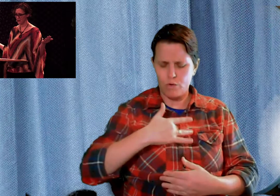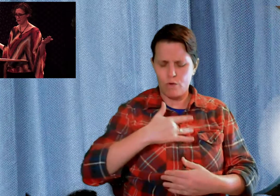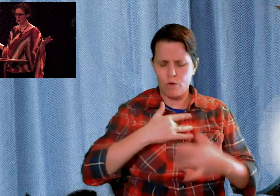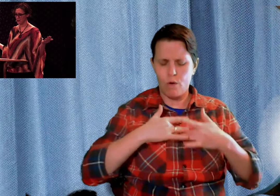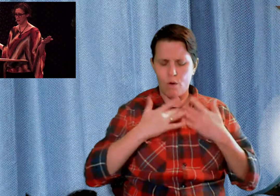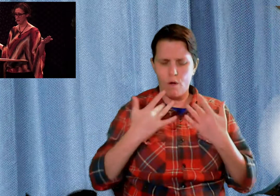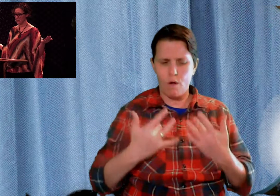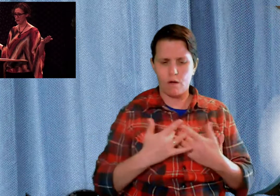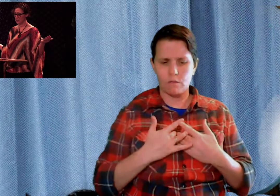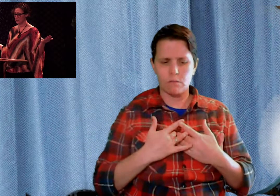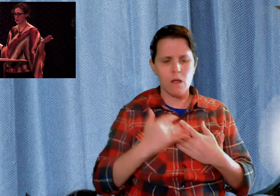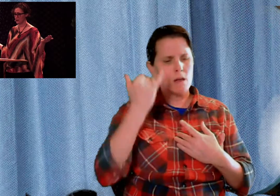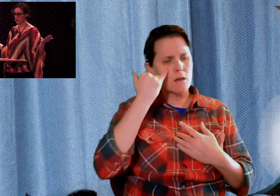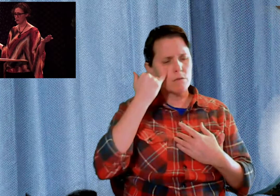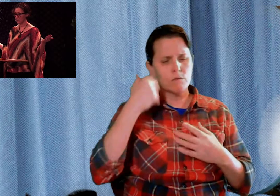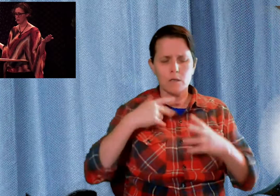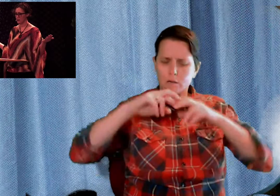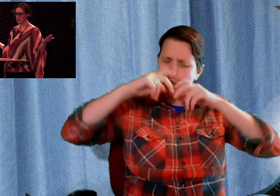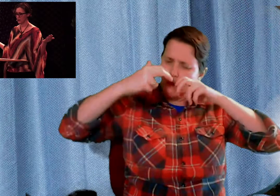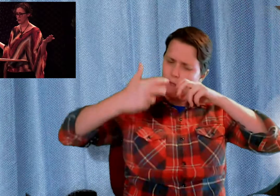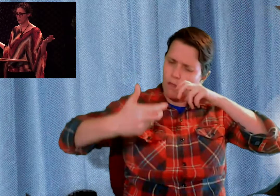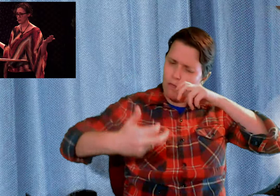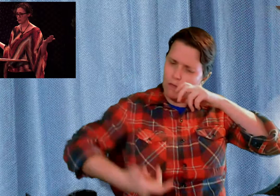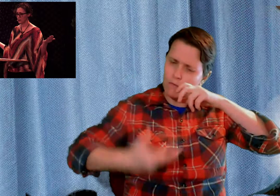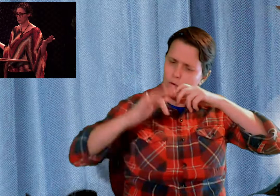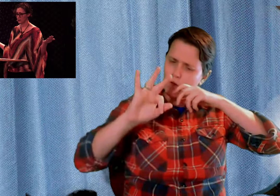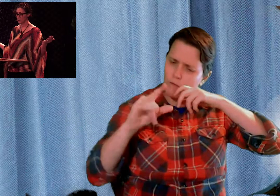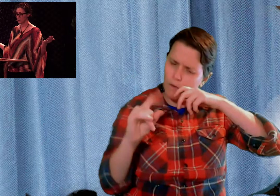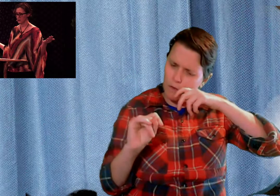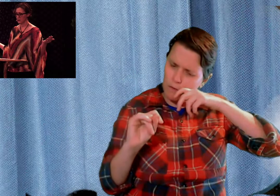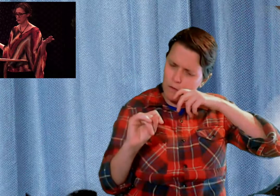And if you need to do that again, just drop into your feet